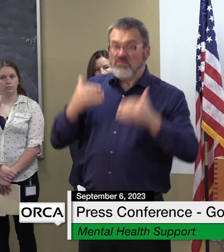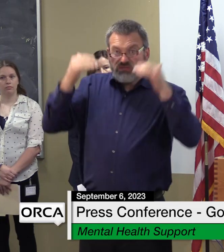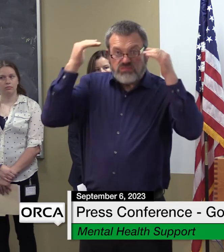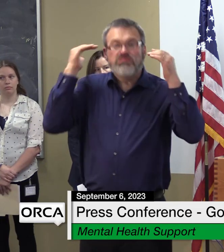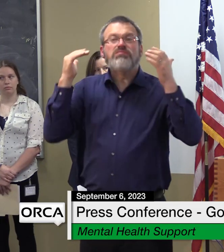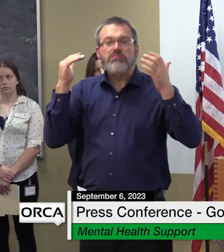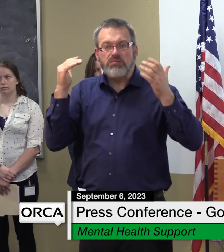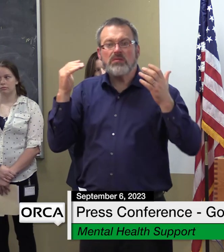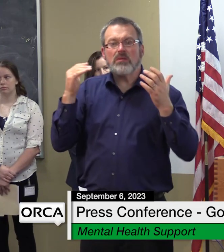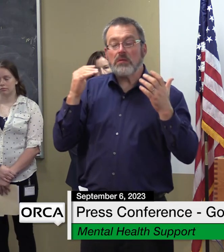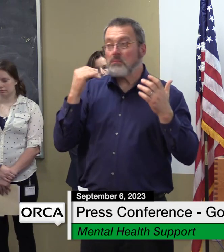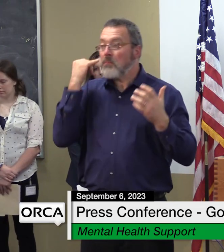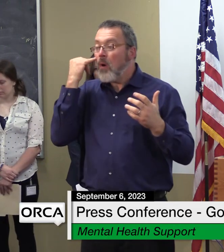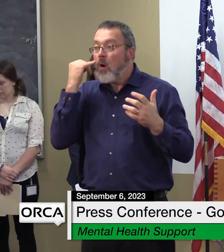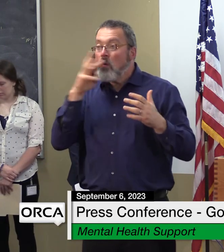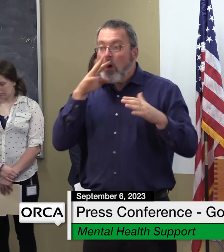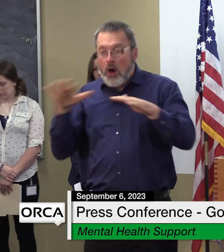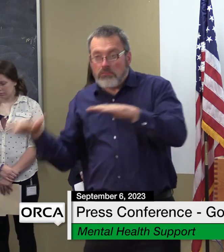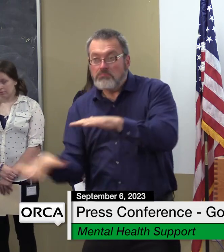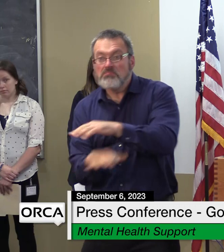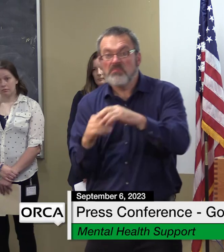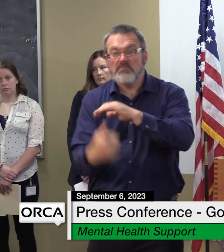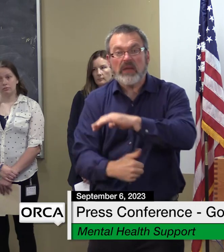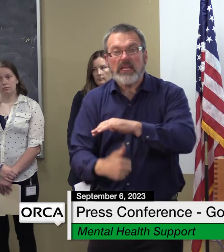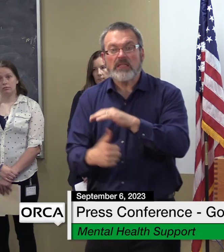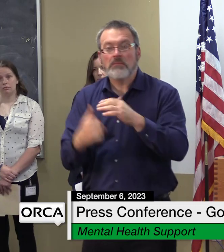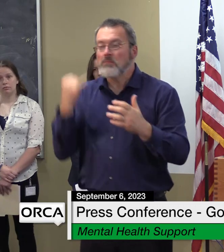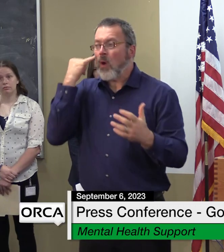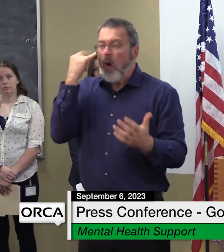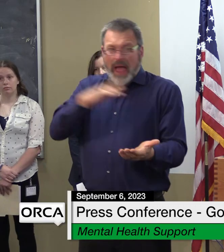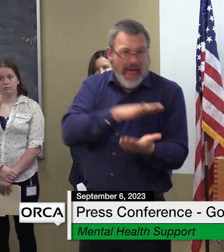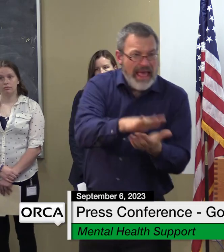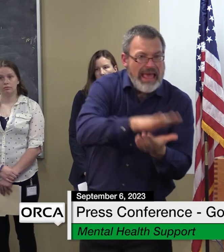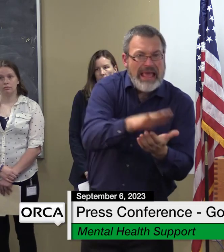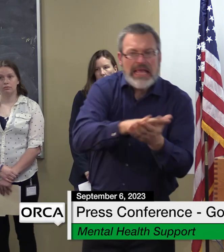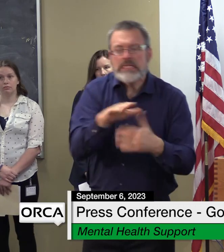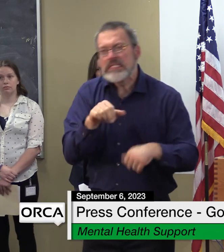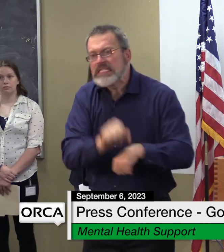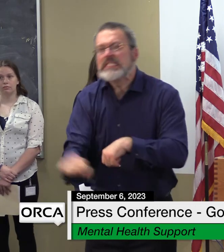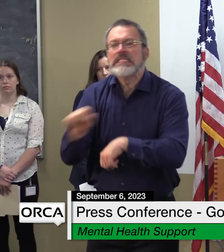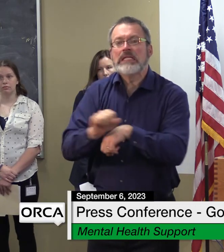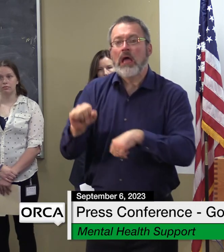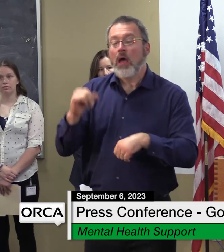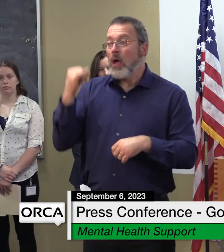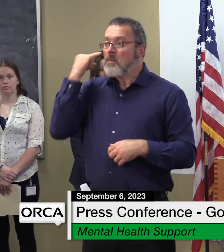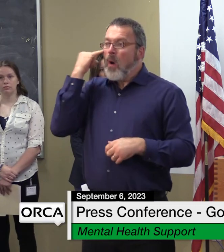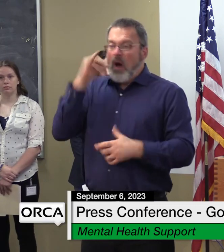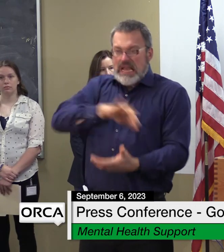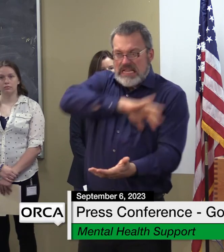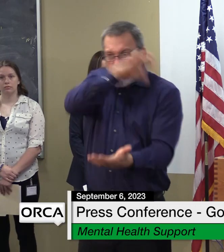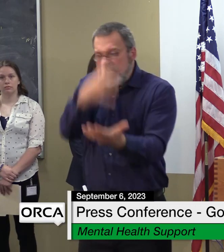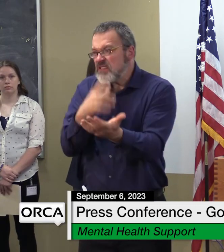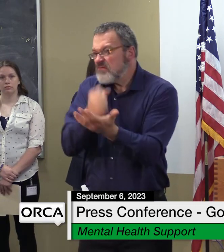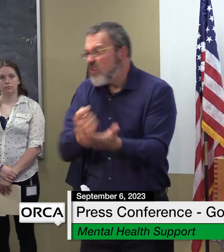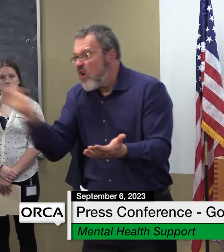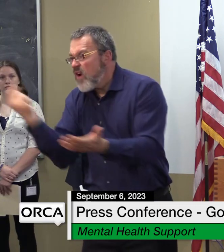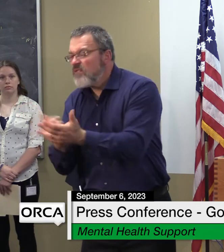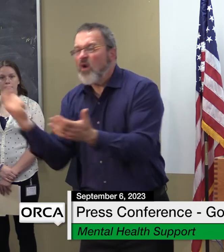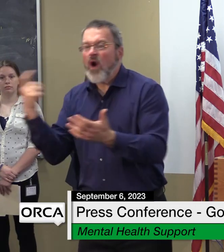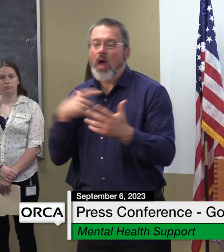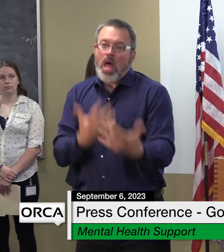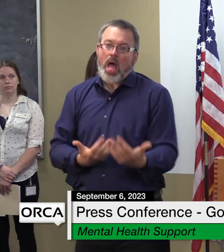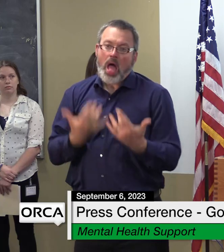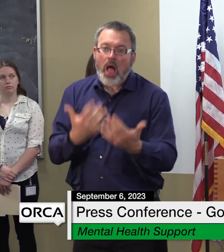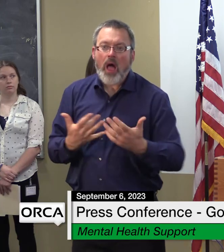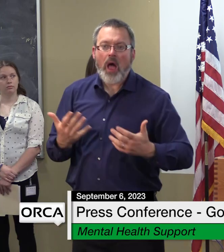in your basement and still need help cleaning up or cleaning debris out, we want to know about it.